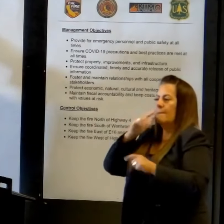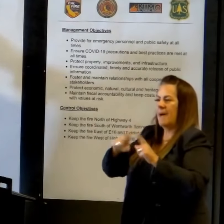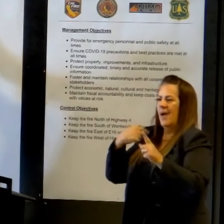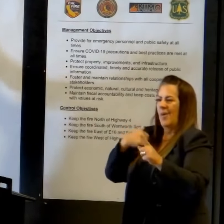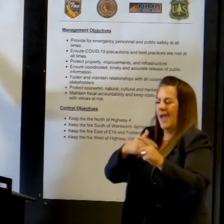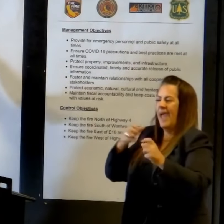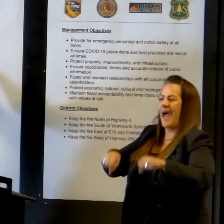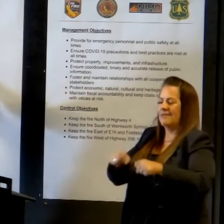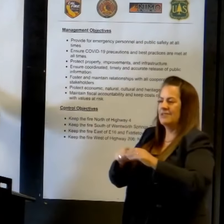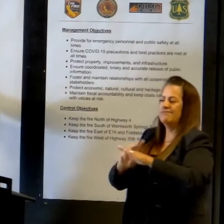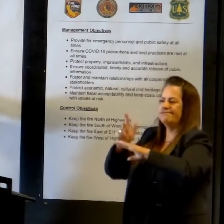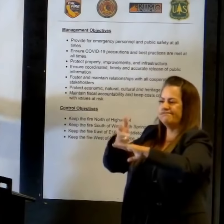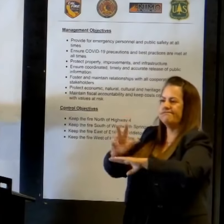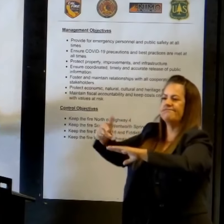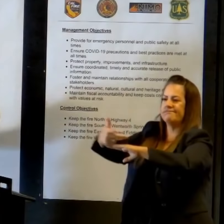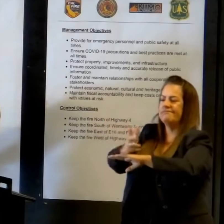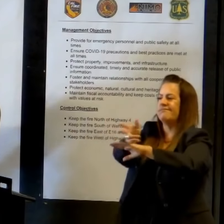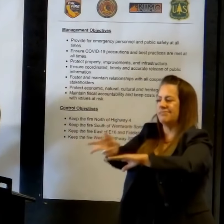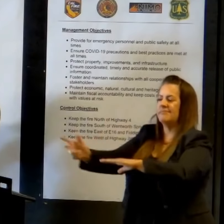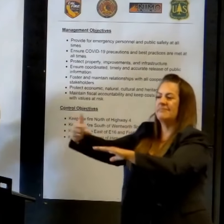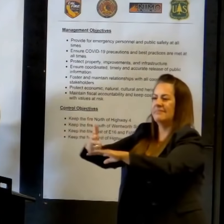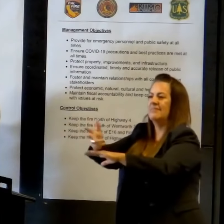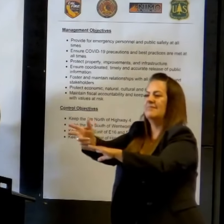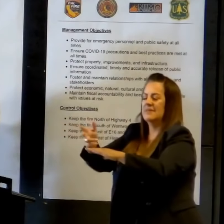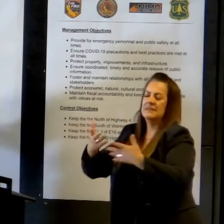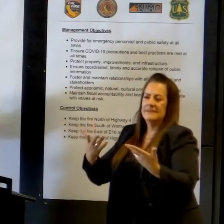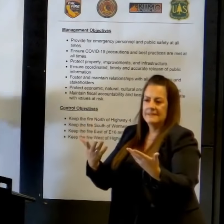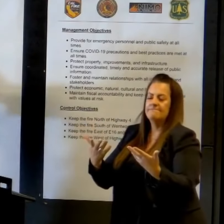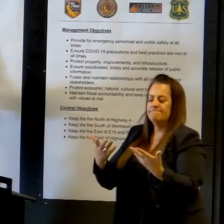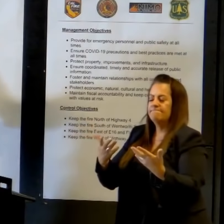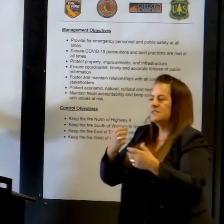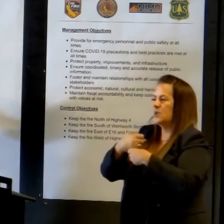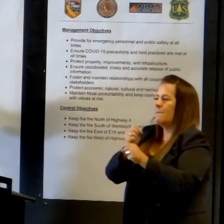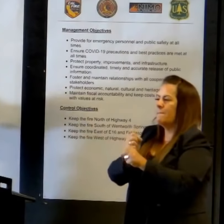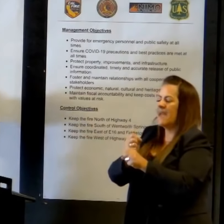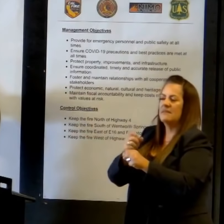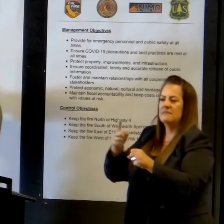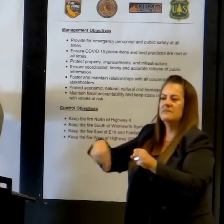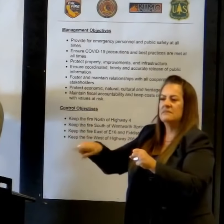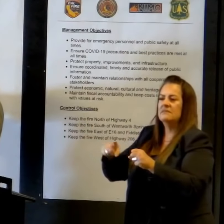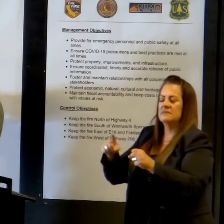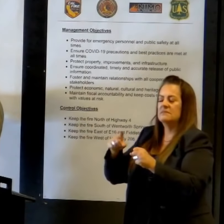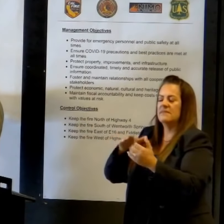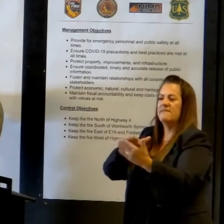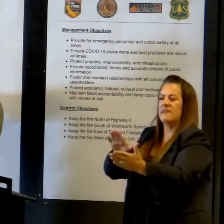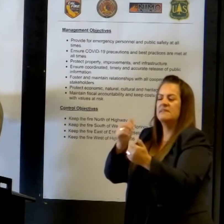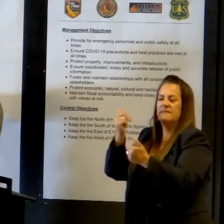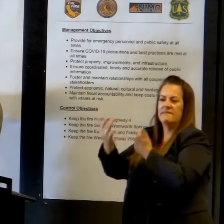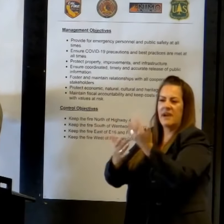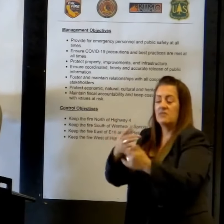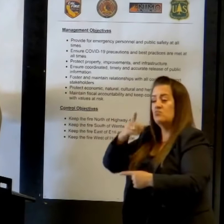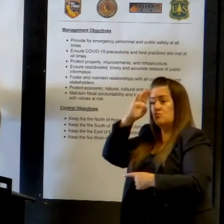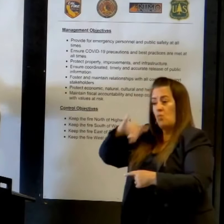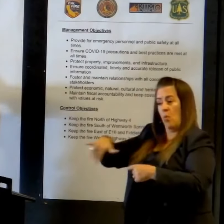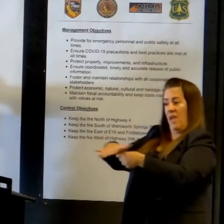potential that we do have to go all the way back out to this larger road system. As you know, if you're from